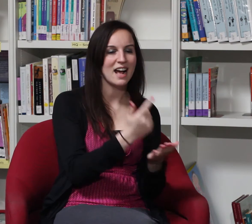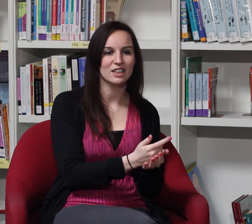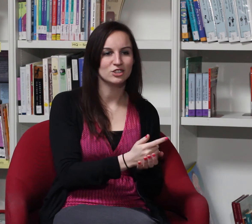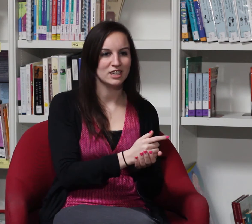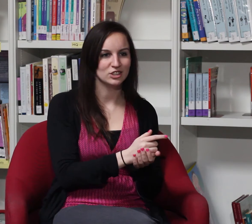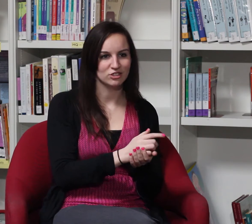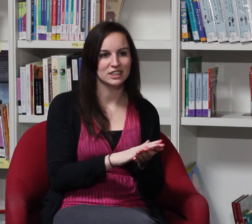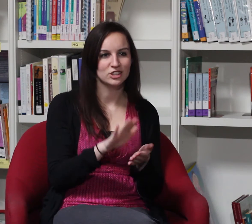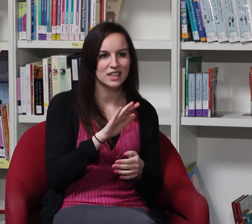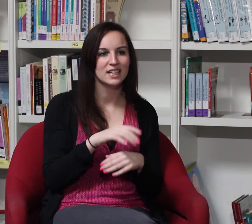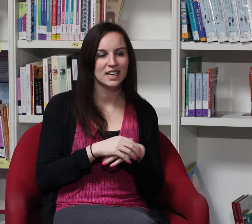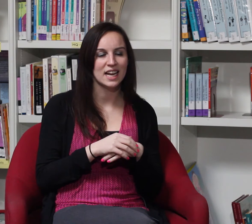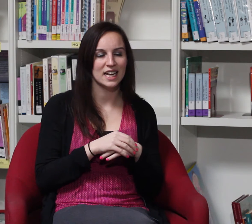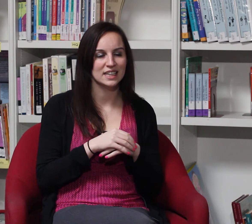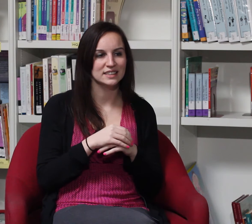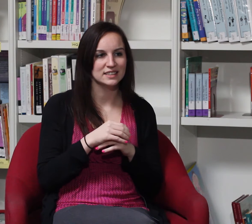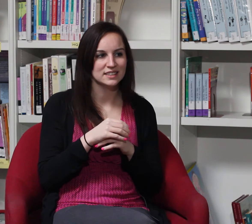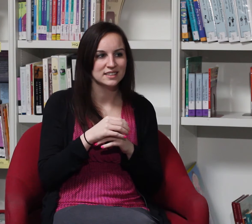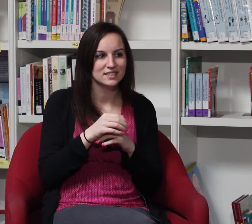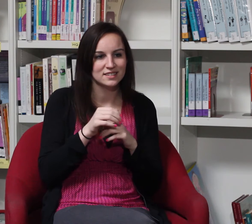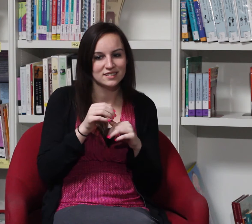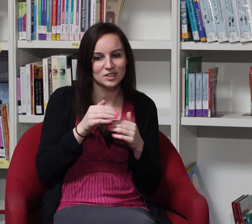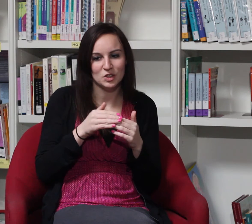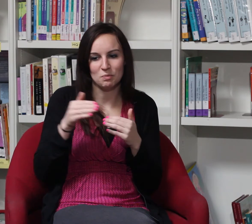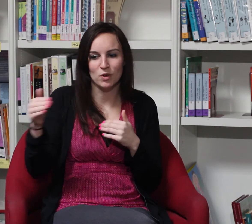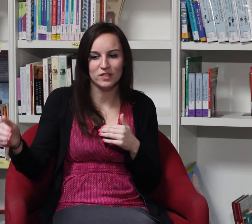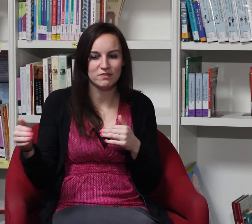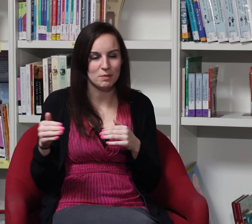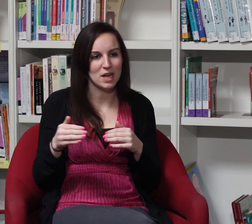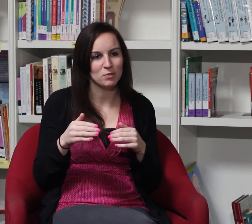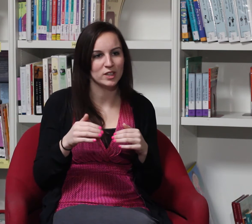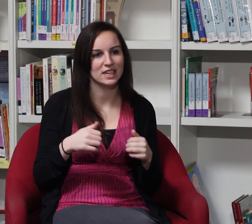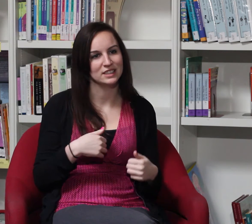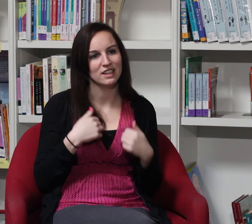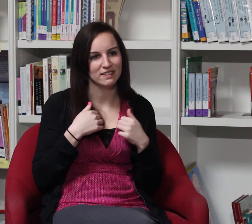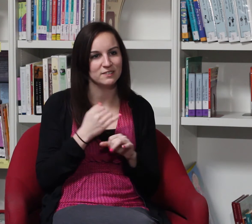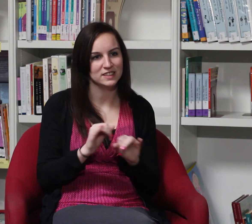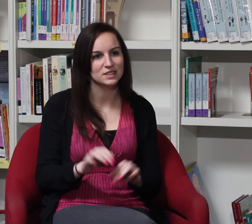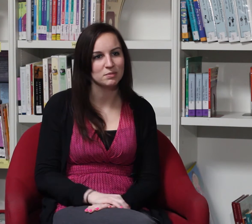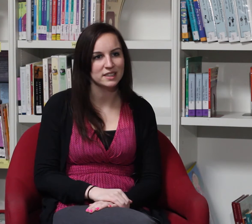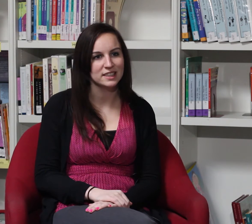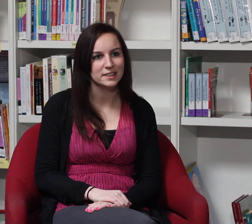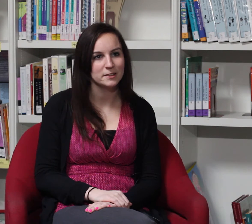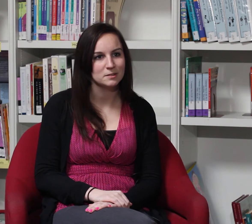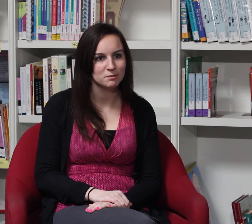college graduation and moving from that point on to live independently.